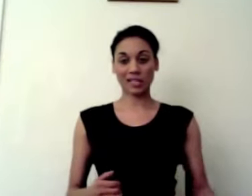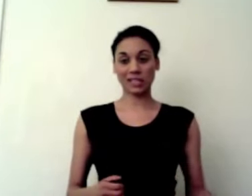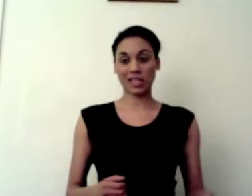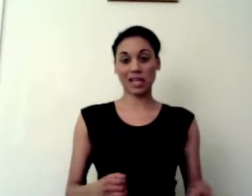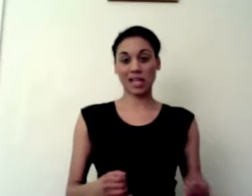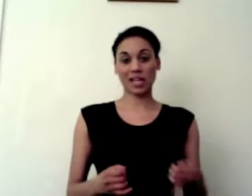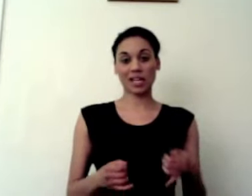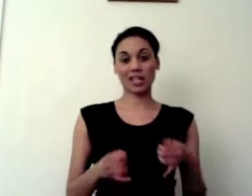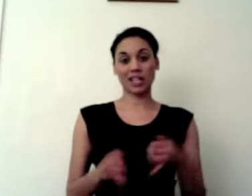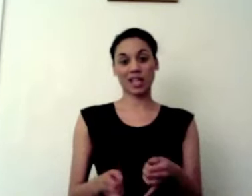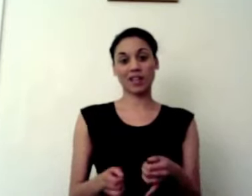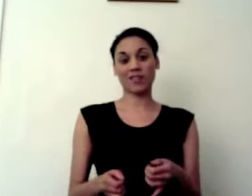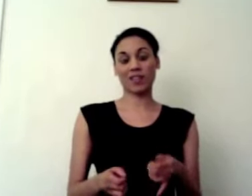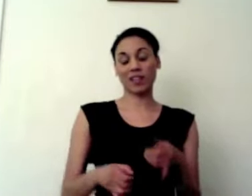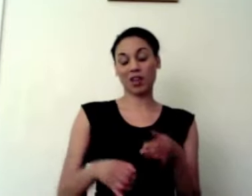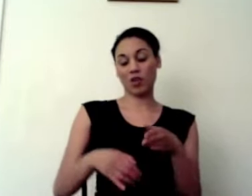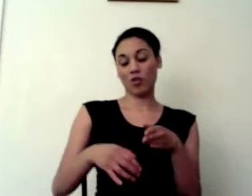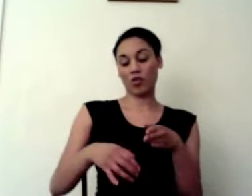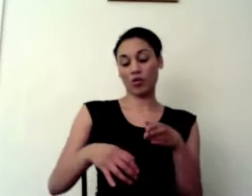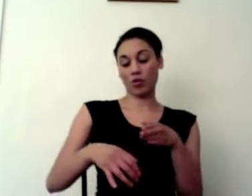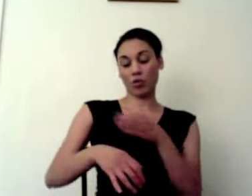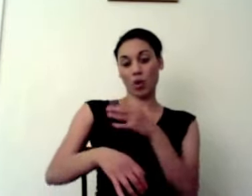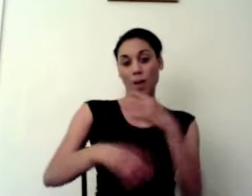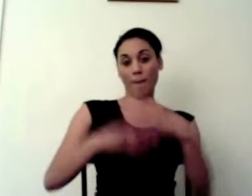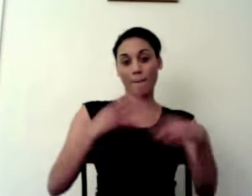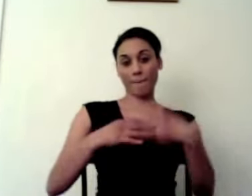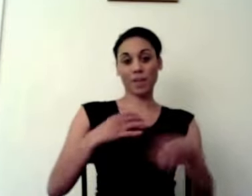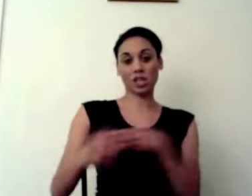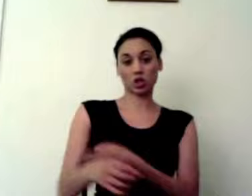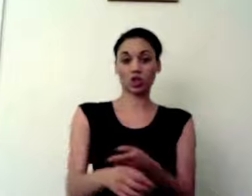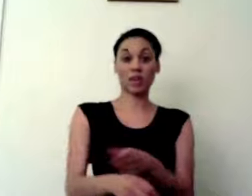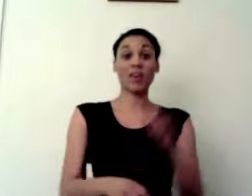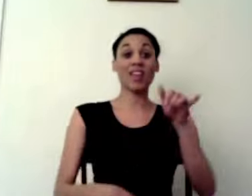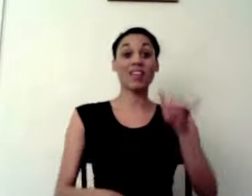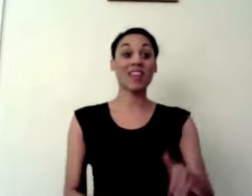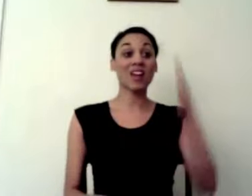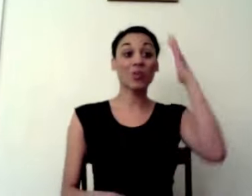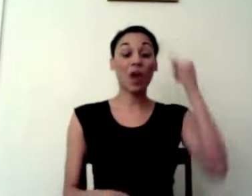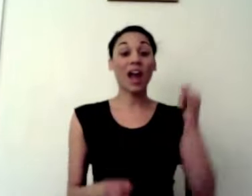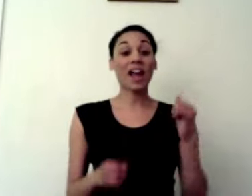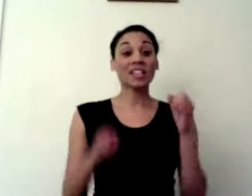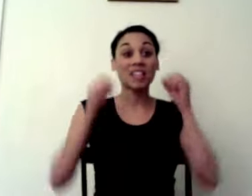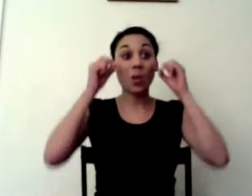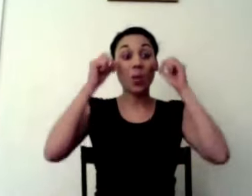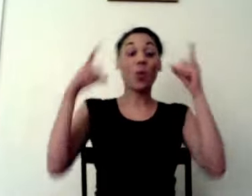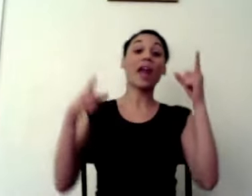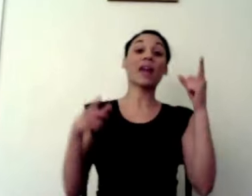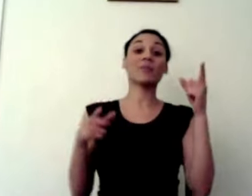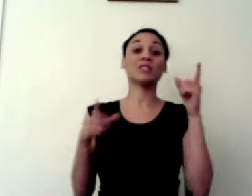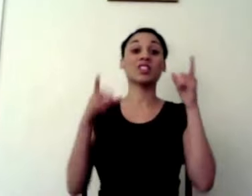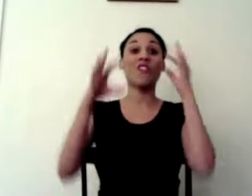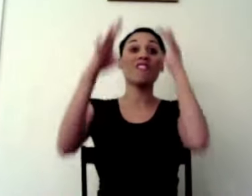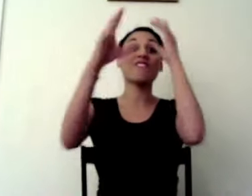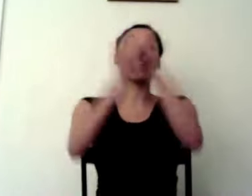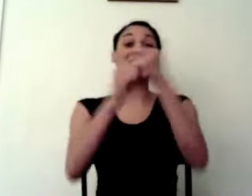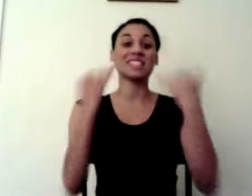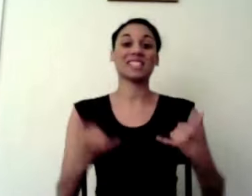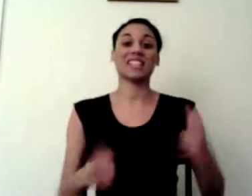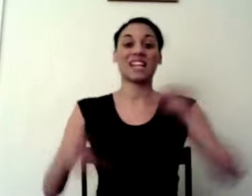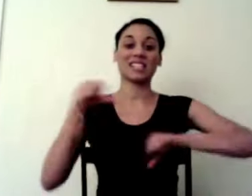why you can stay awake and be so fascinated today in science. And then when it goes into the large intestines, really the food can't be broken